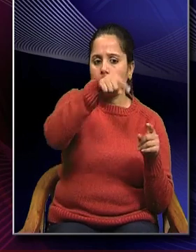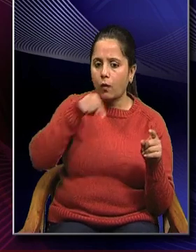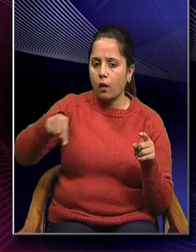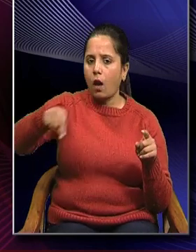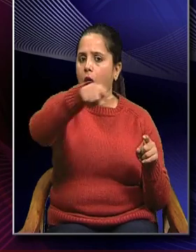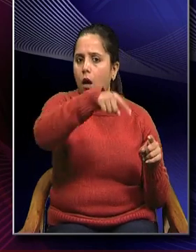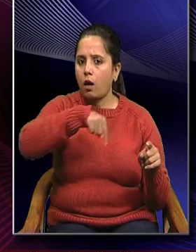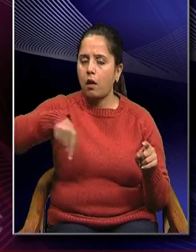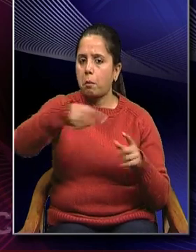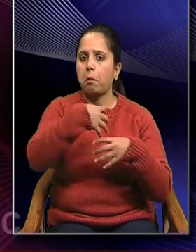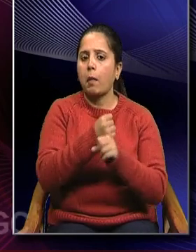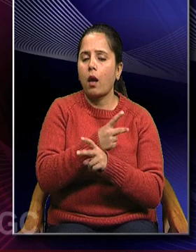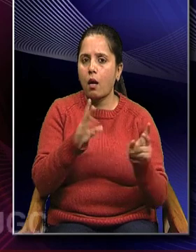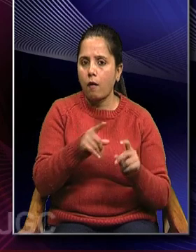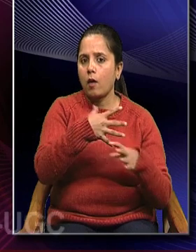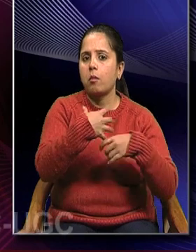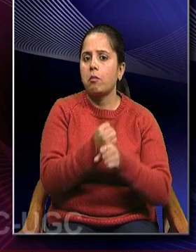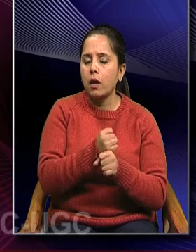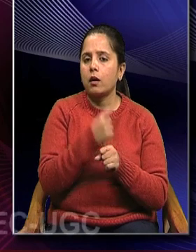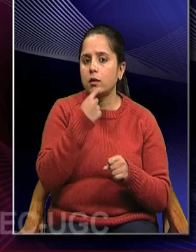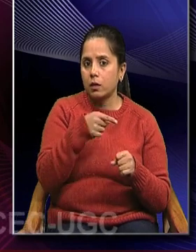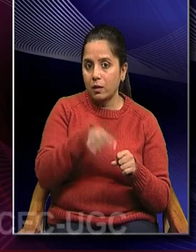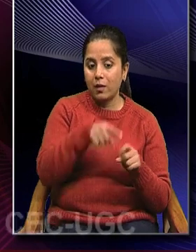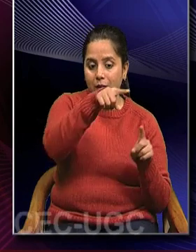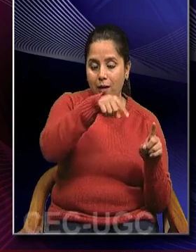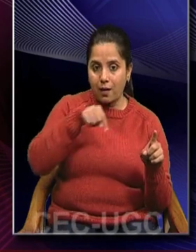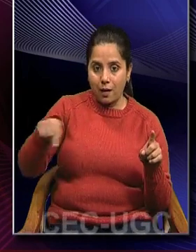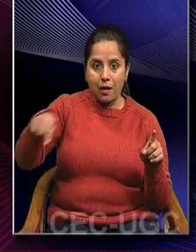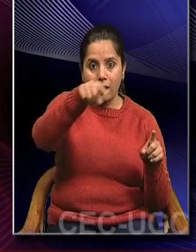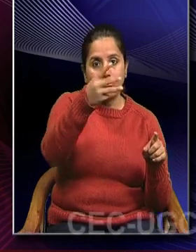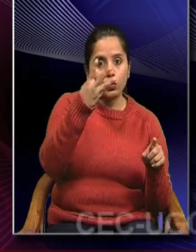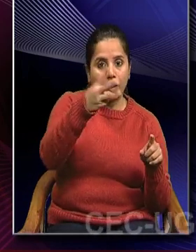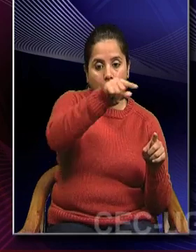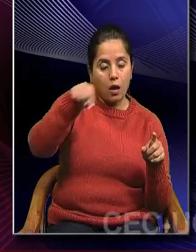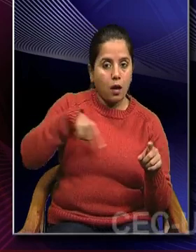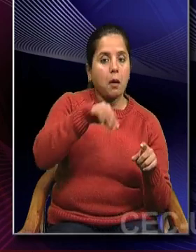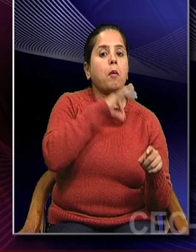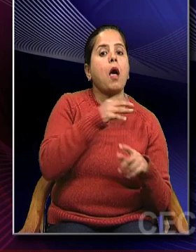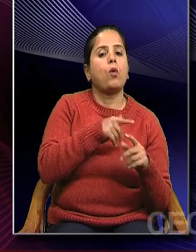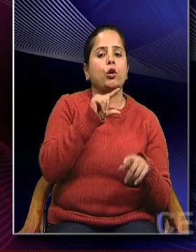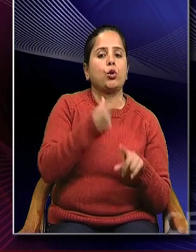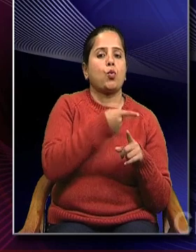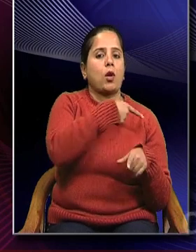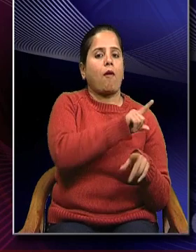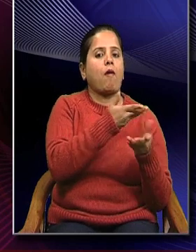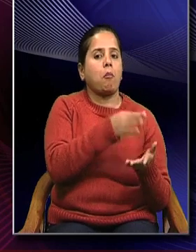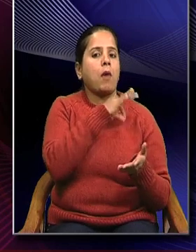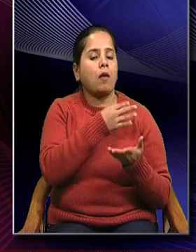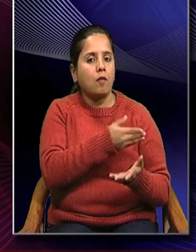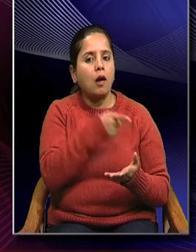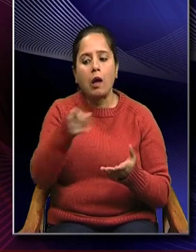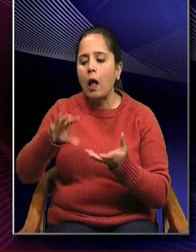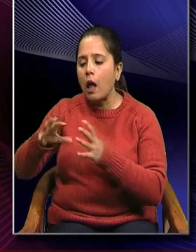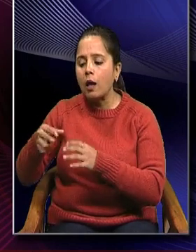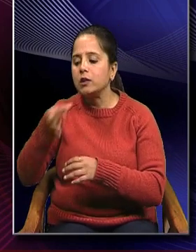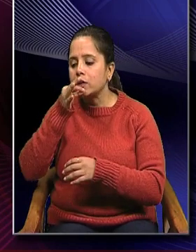being created, and this kind of a triangular trade was again to the benefit of the British, because they were exporting